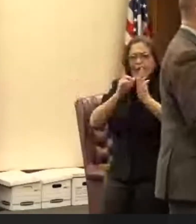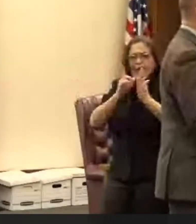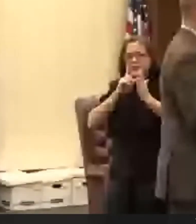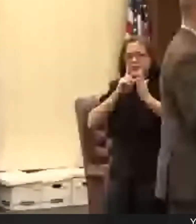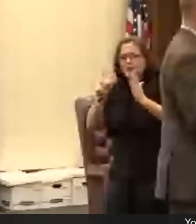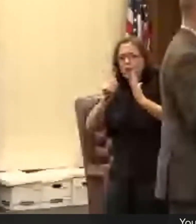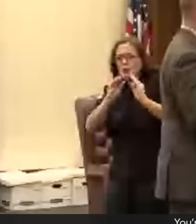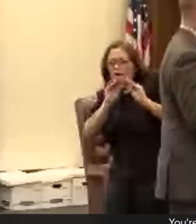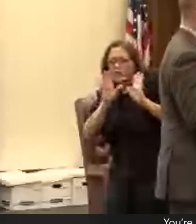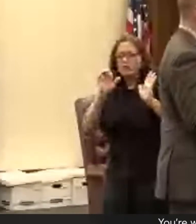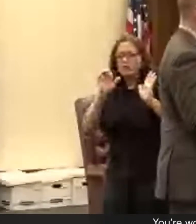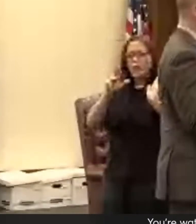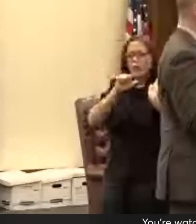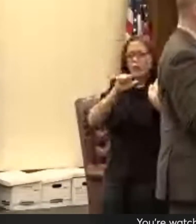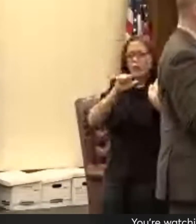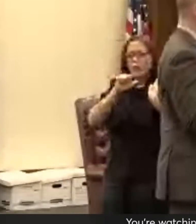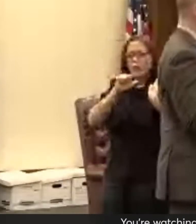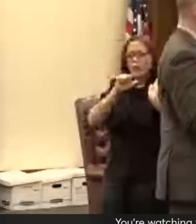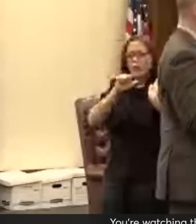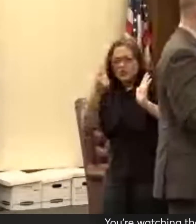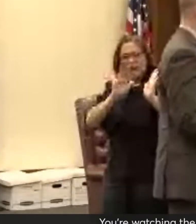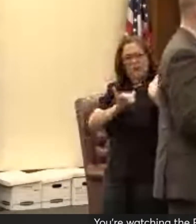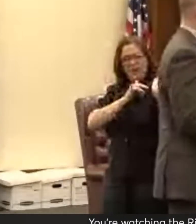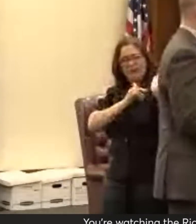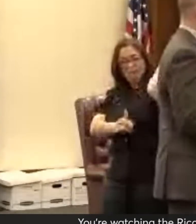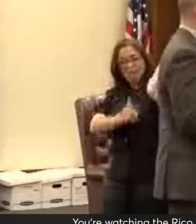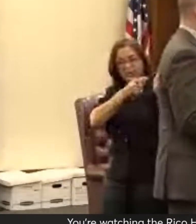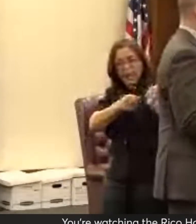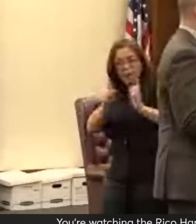indicating a lack of understanding or confusion. That happens.